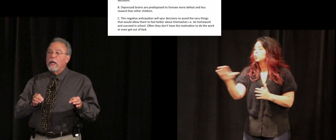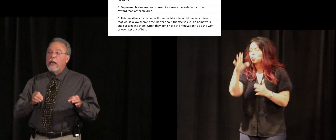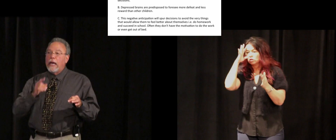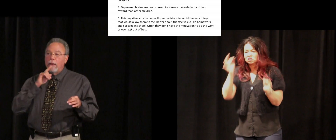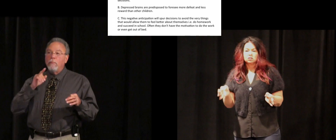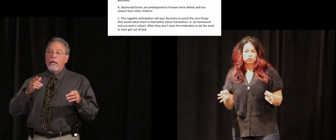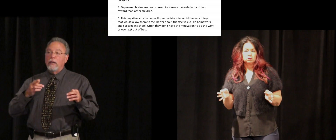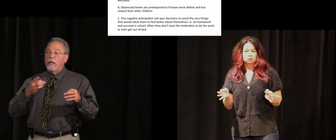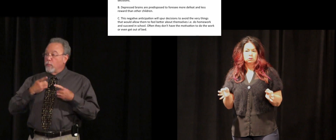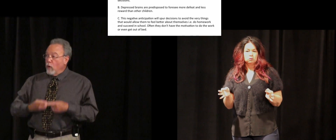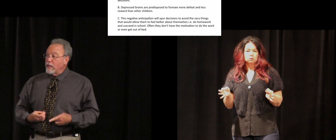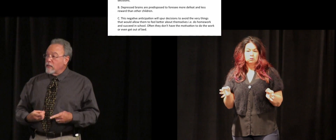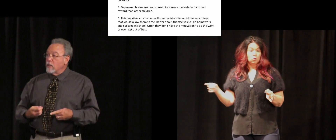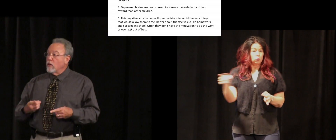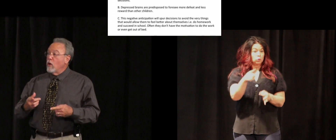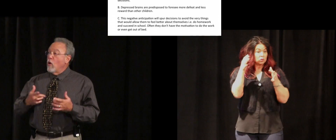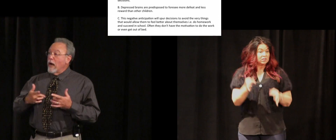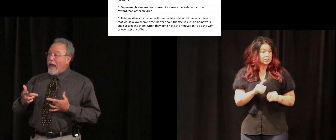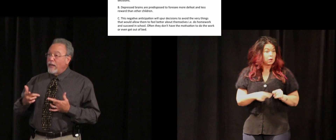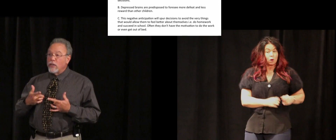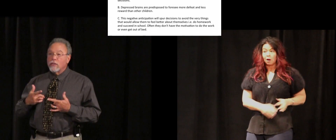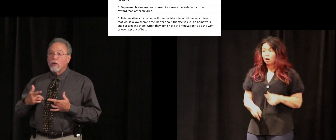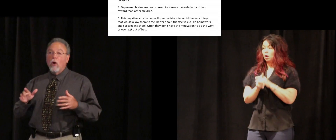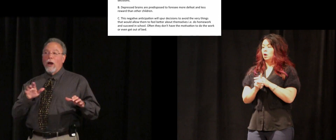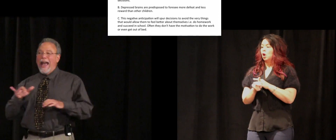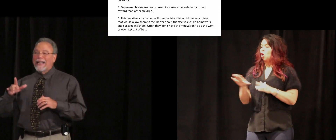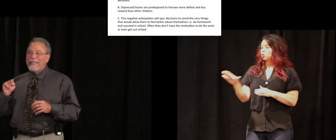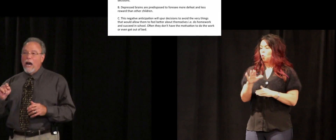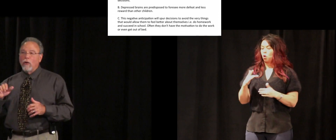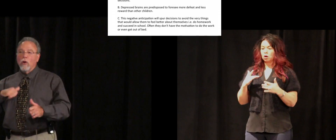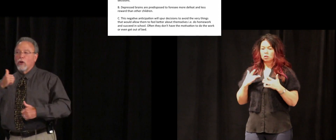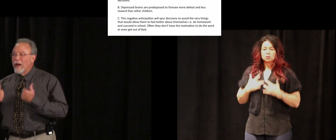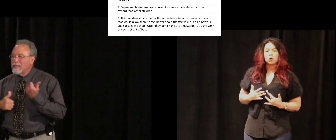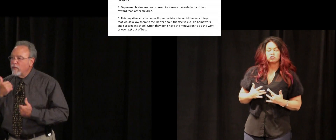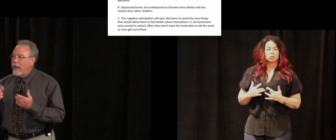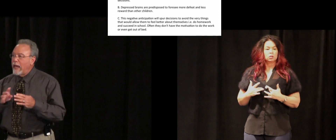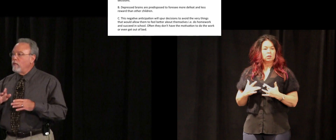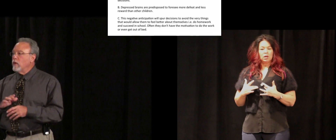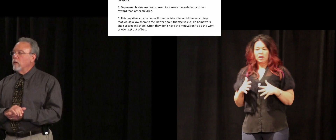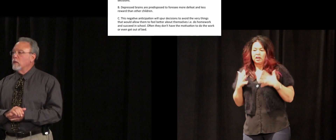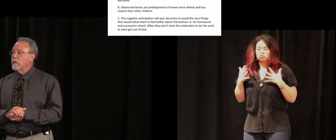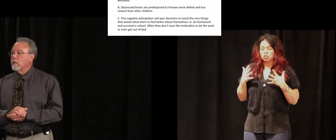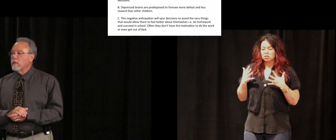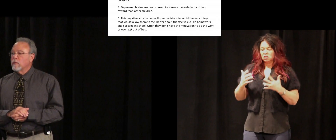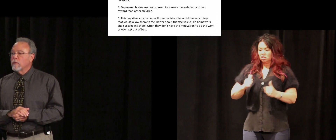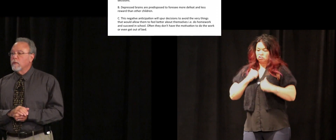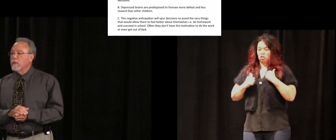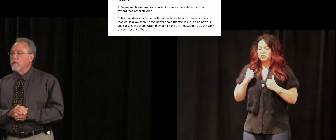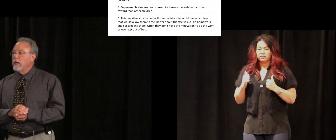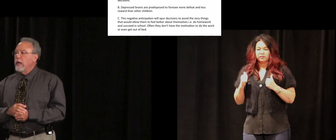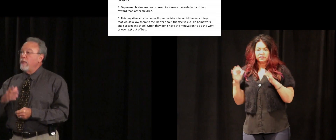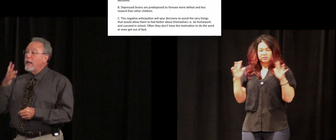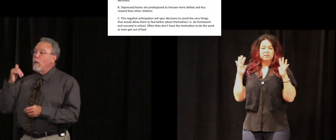either, poverty, or it's alcoholism, or it's unresolved